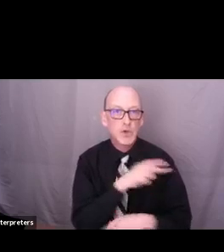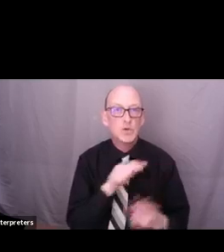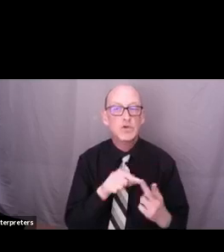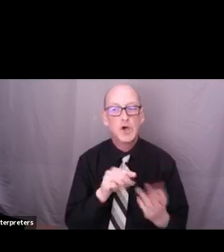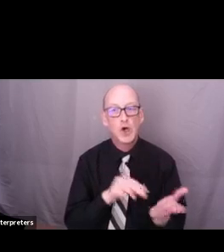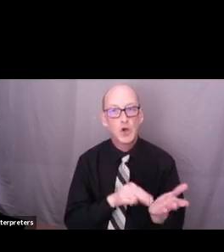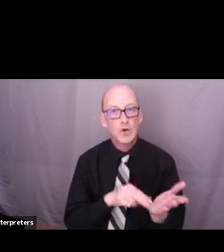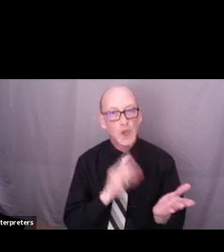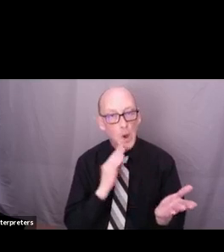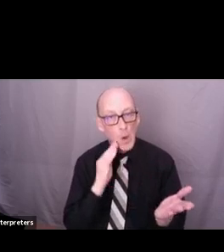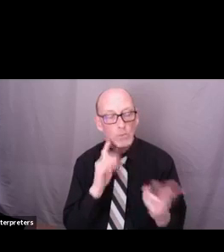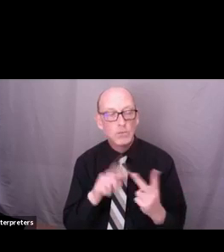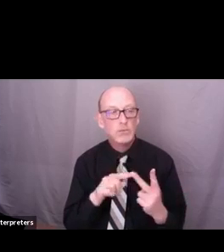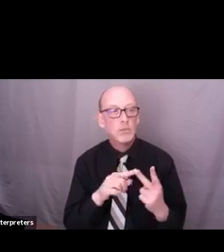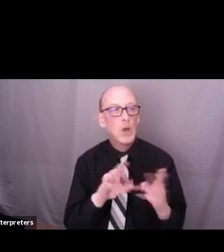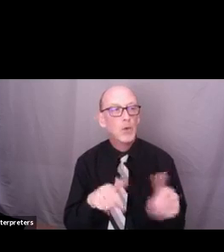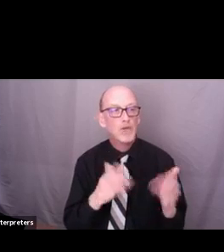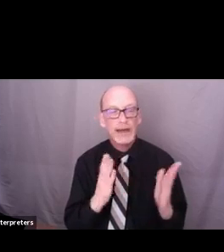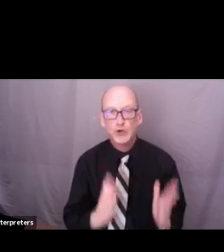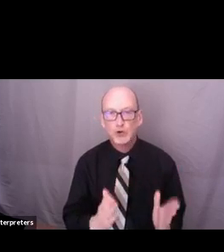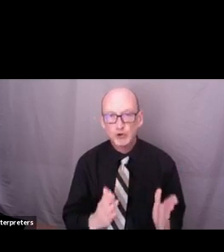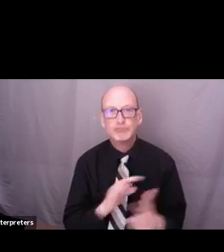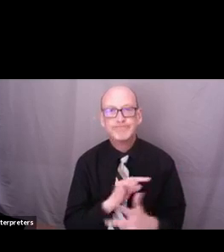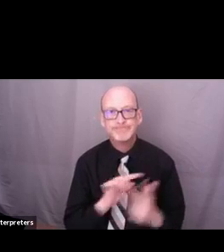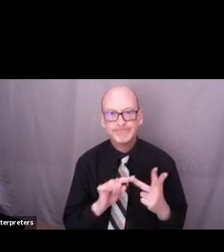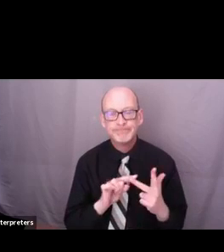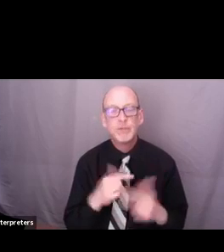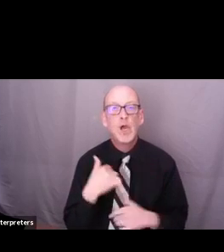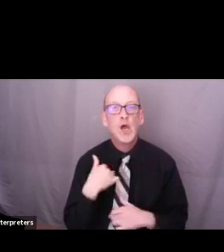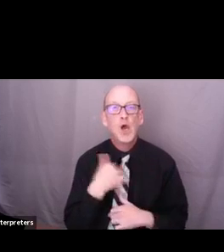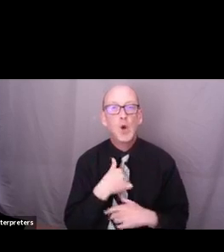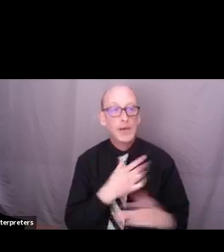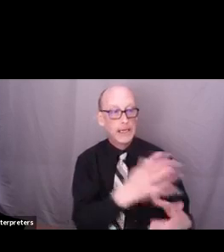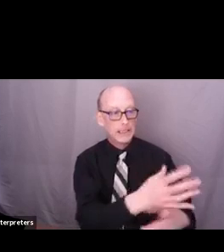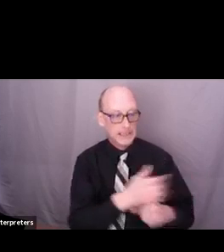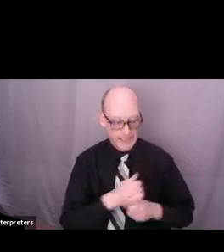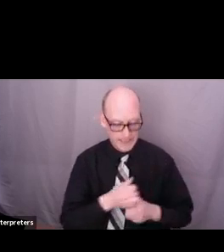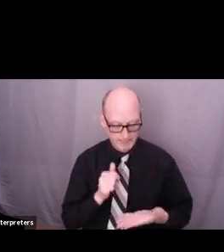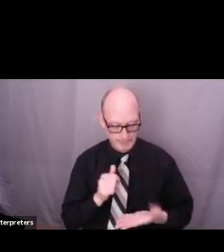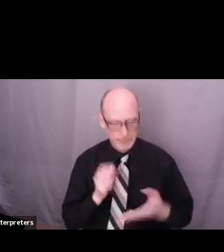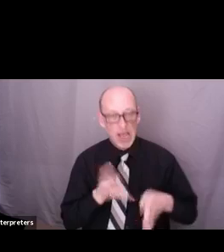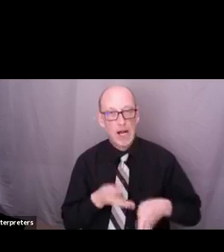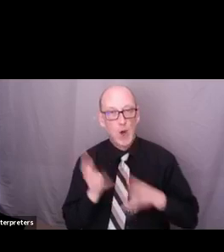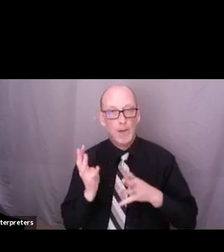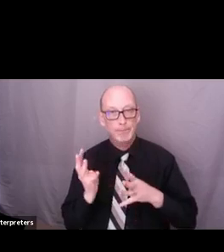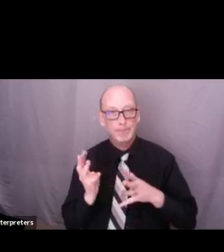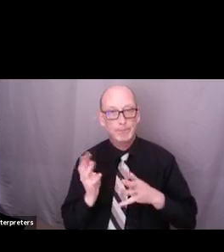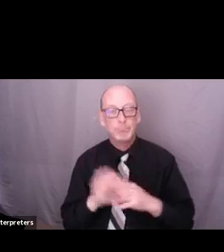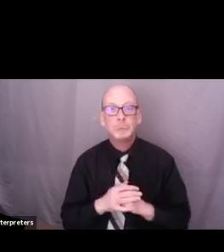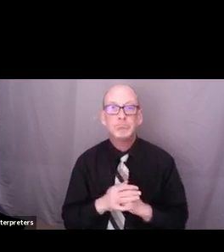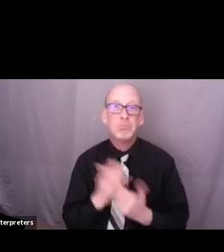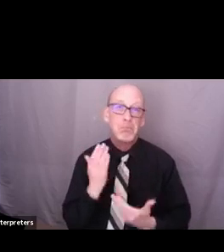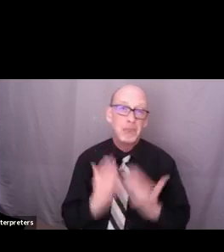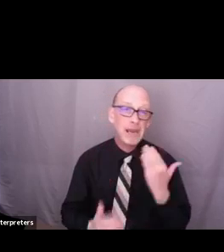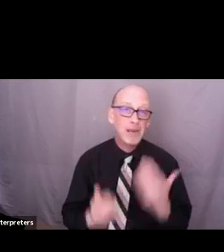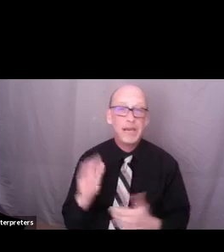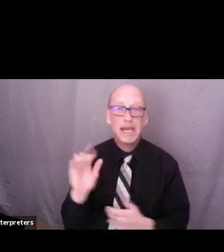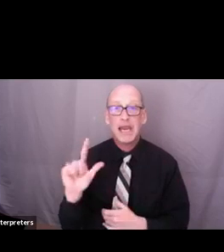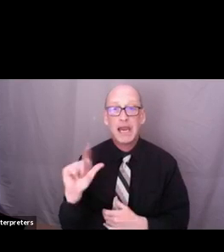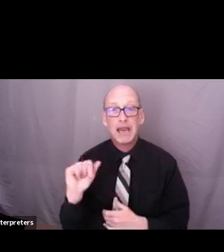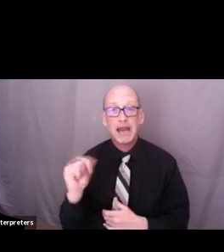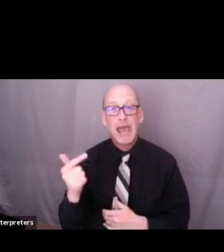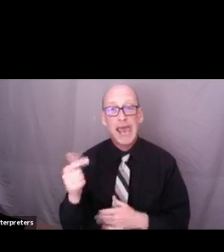by providers and things of that nature. So we take whatever we have and load that up. There could be a lag, but by